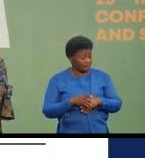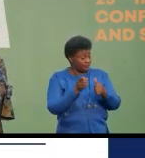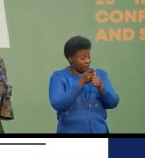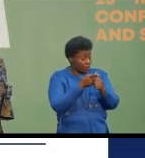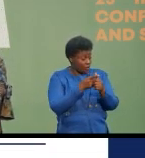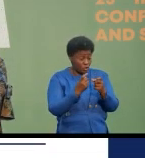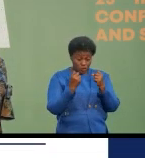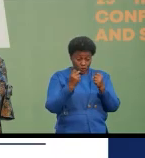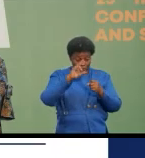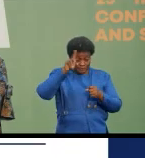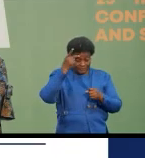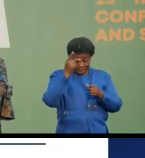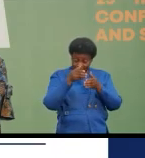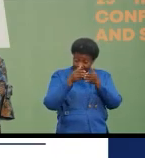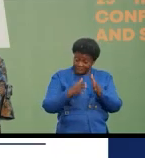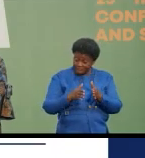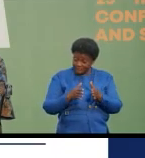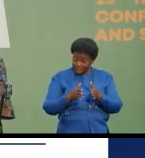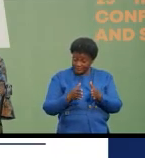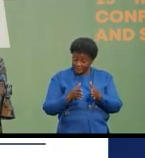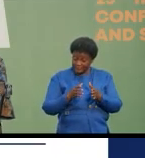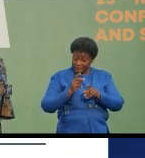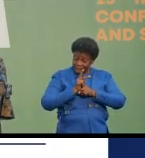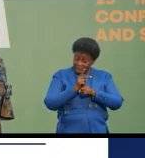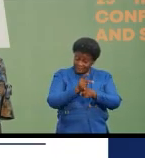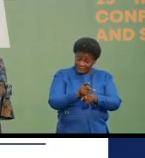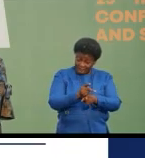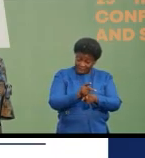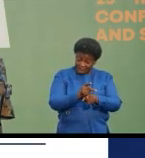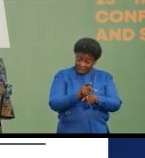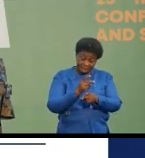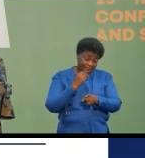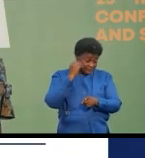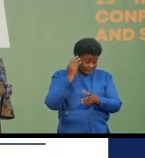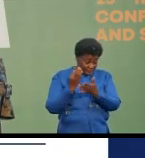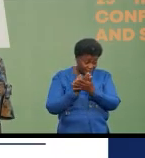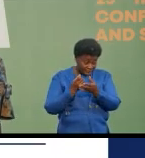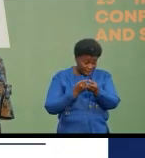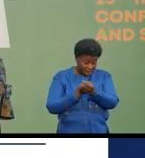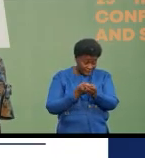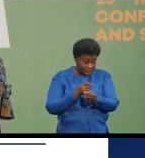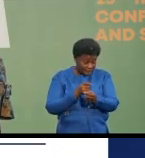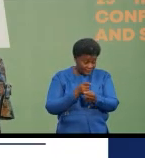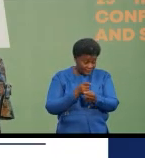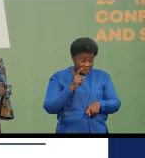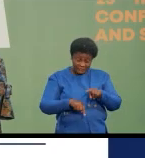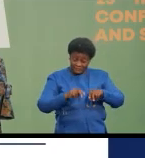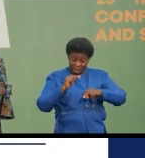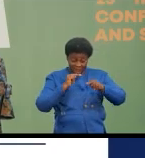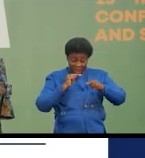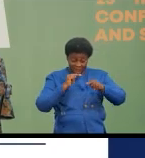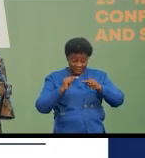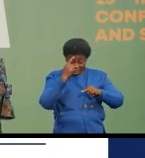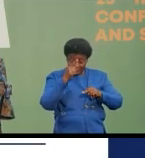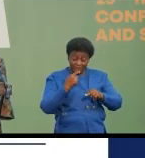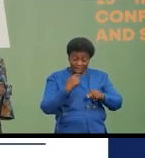strong political leadership and sustained domestic financing are non-negotiables in order for us